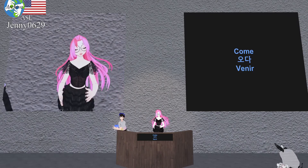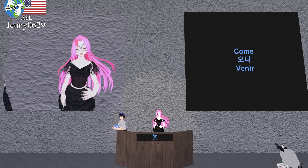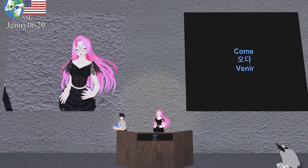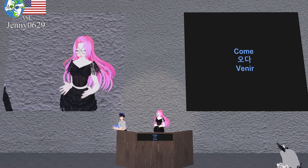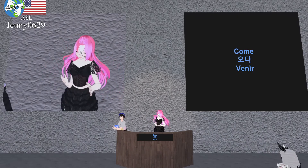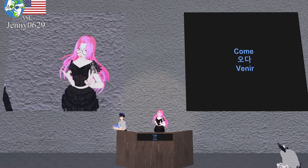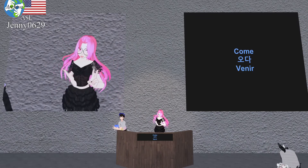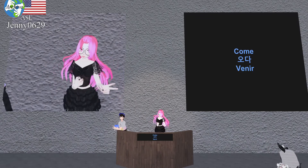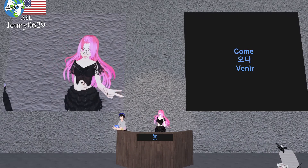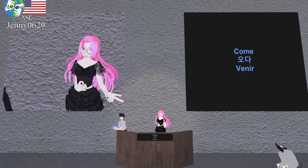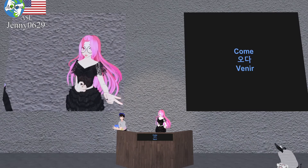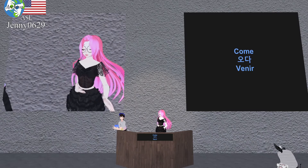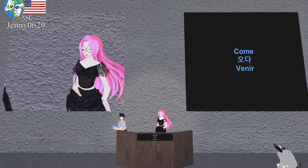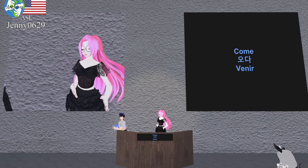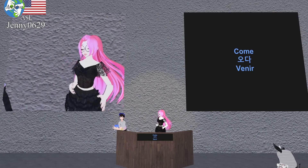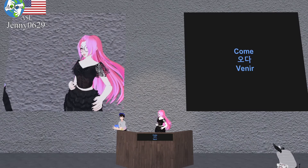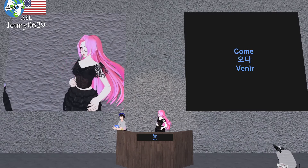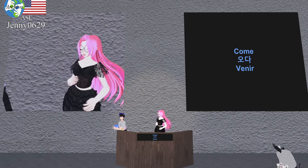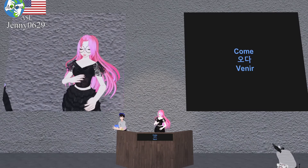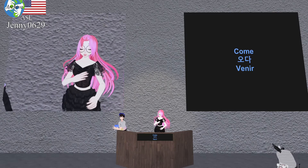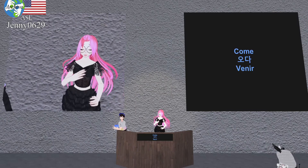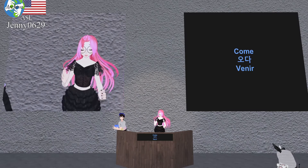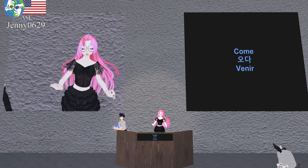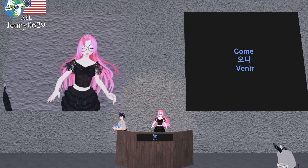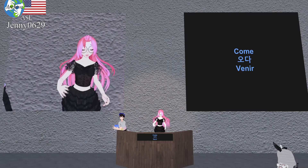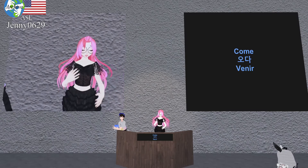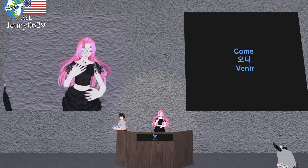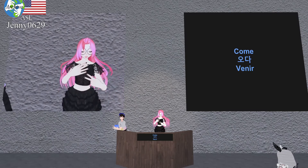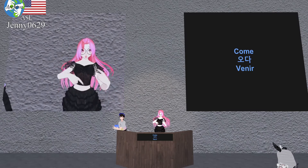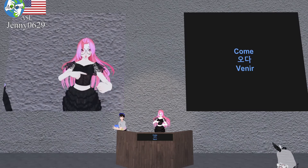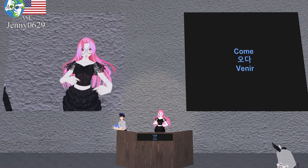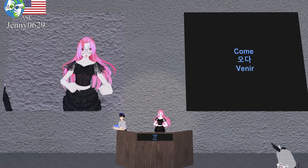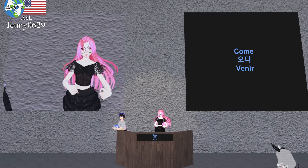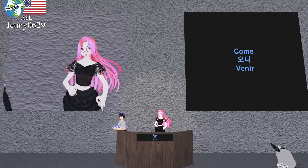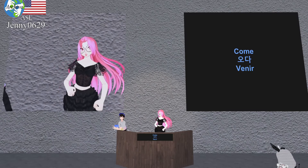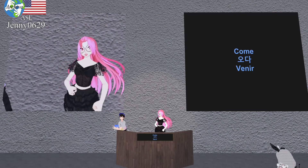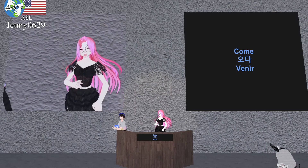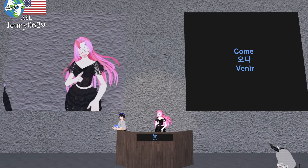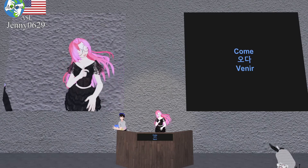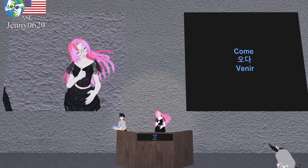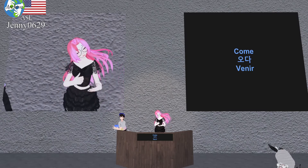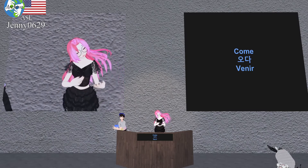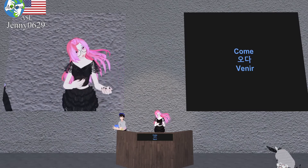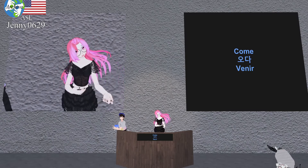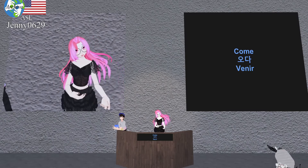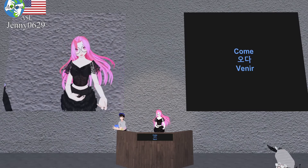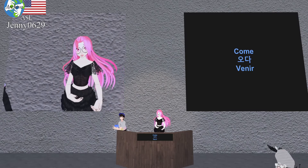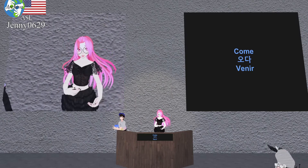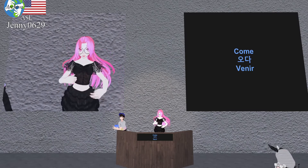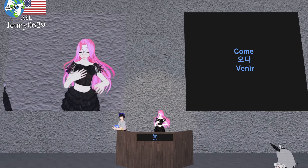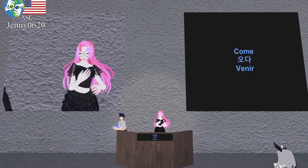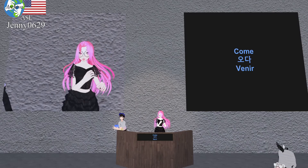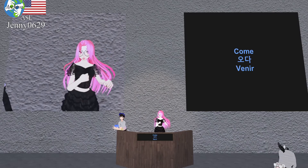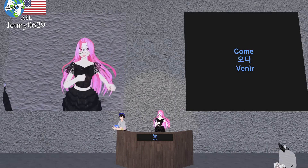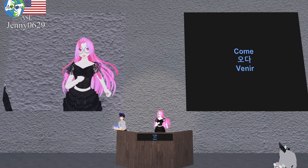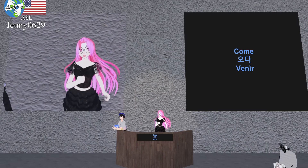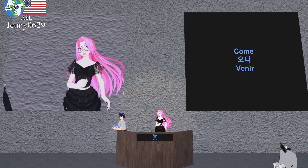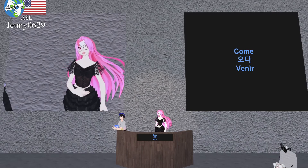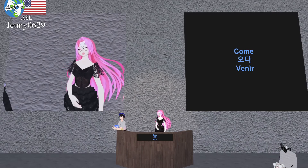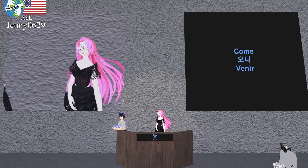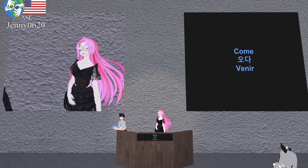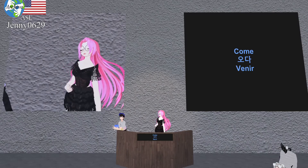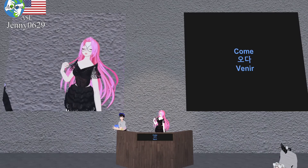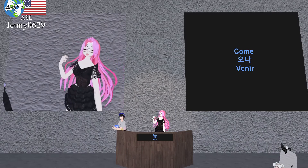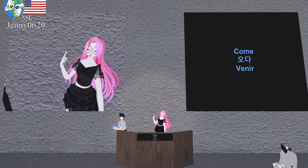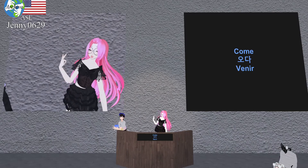community and culture. And like I said, it's an honor. So if somebody comes up to you and they say, oh, this is my sign name, and you say, oh, who gave it to you? And they say, oh, I made